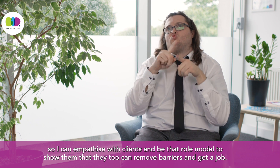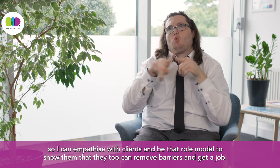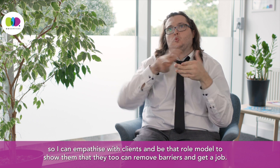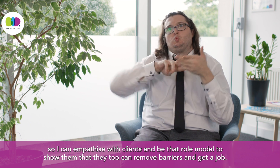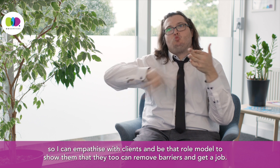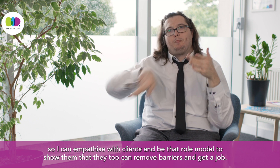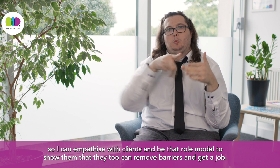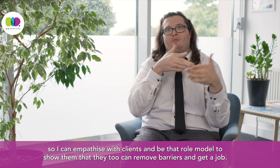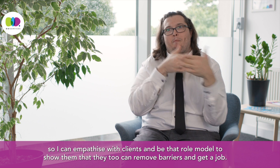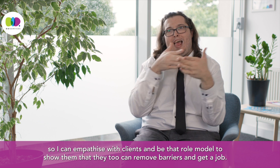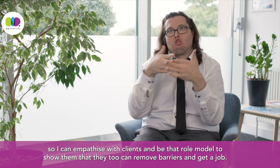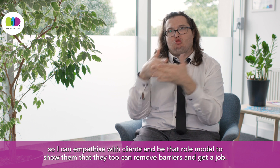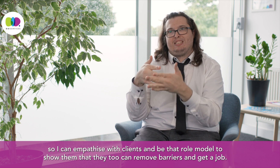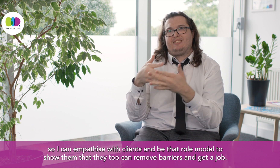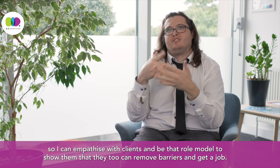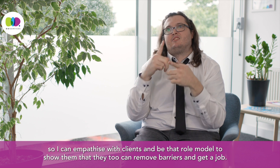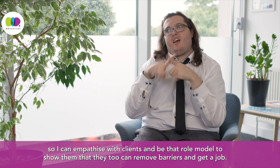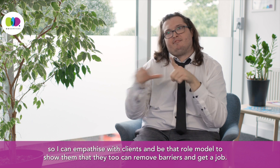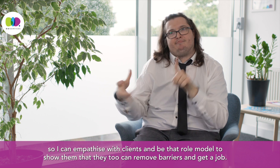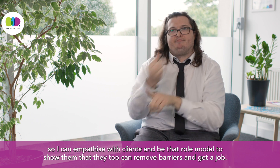they too can remove barriers and get a job.